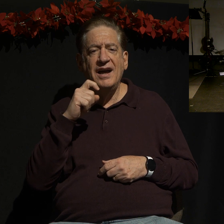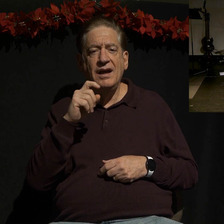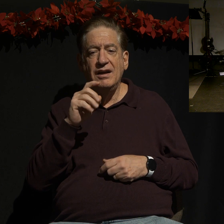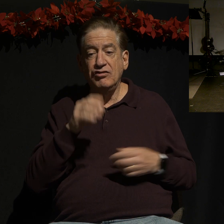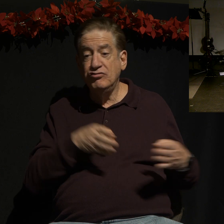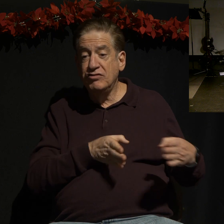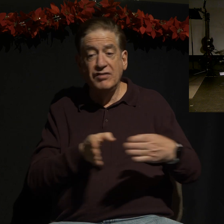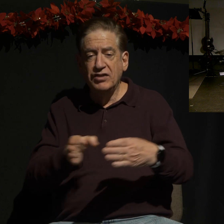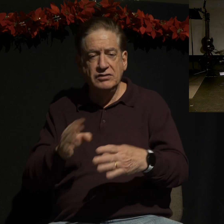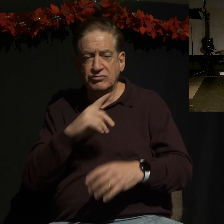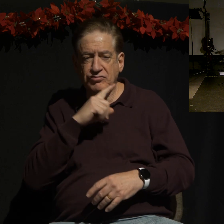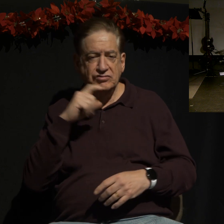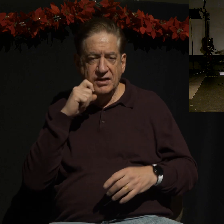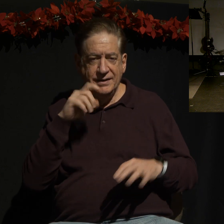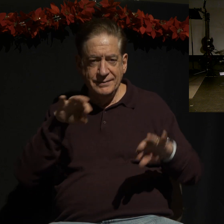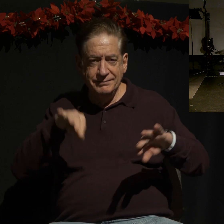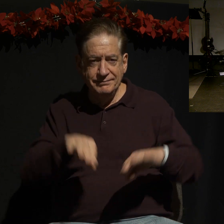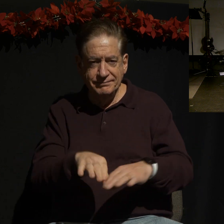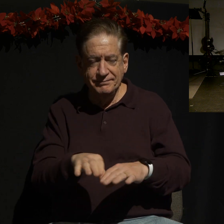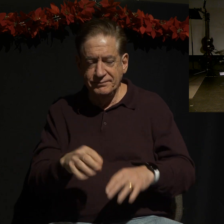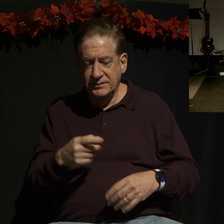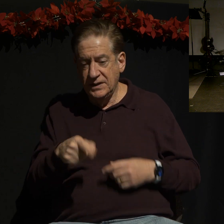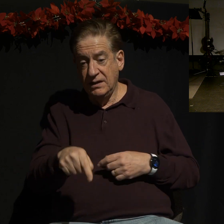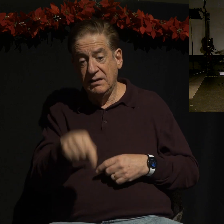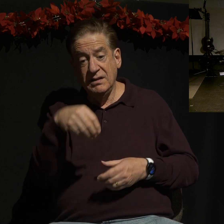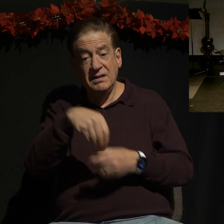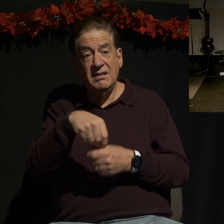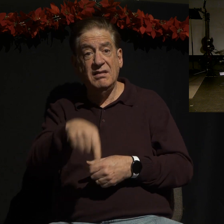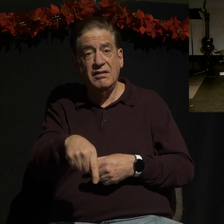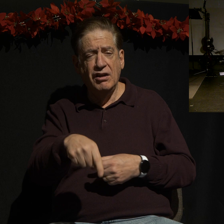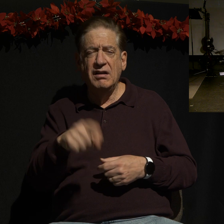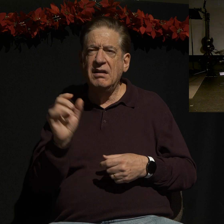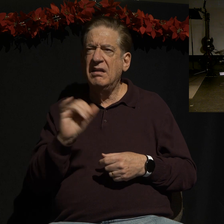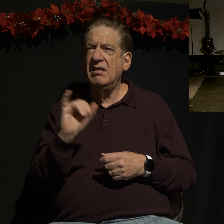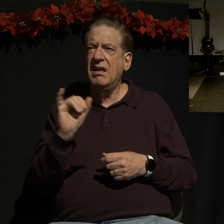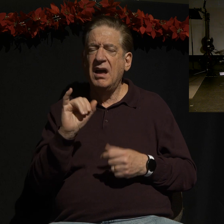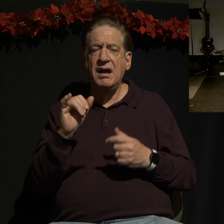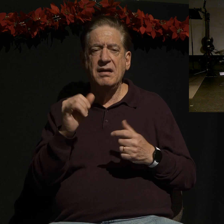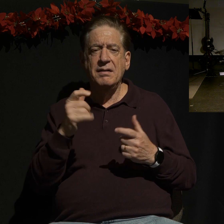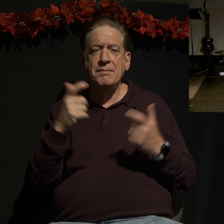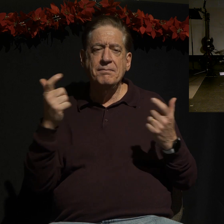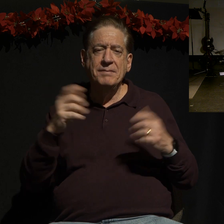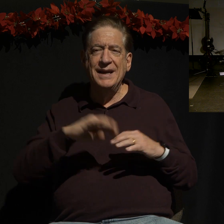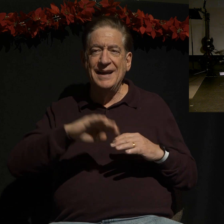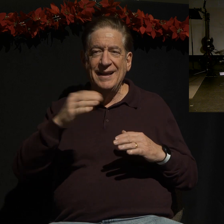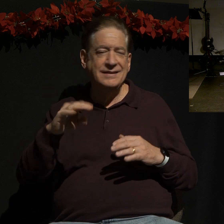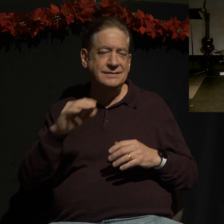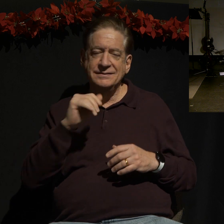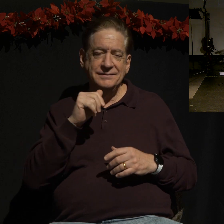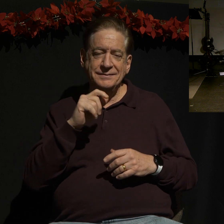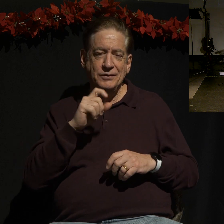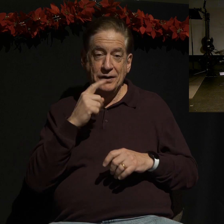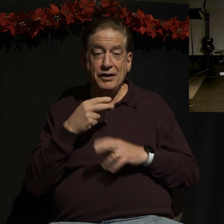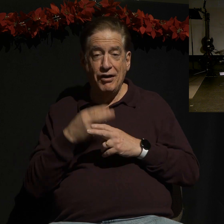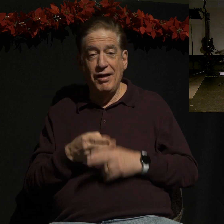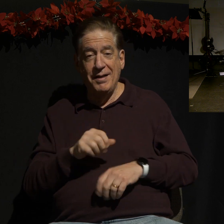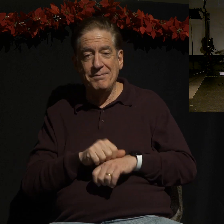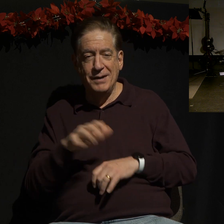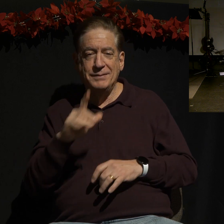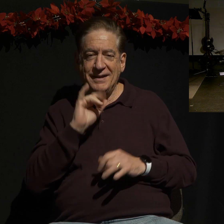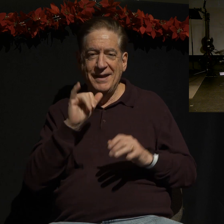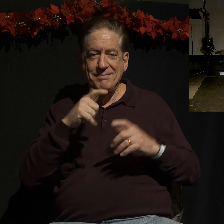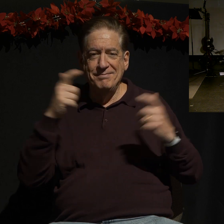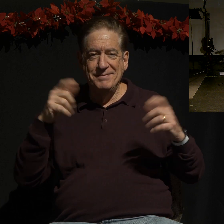walk them. And in this creek bed are these kind of big, they're more like big hills. We call them mountains, but they're like big